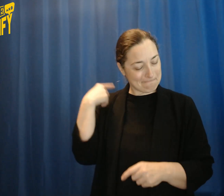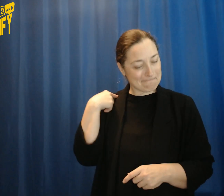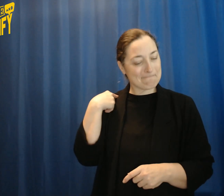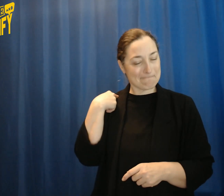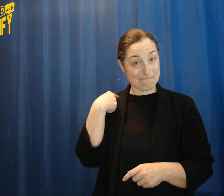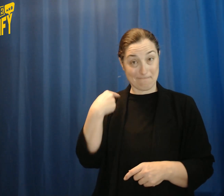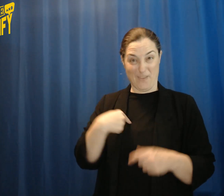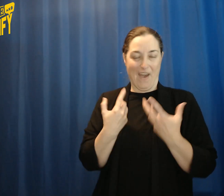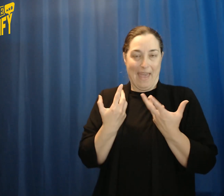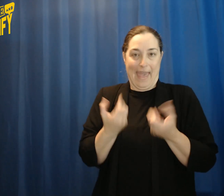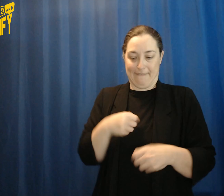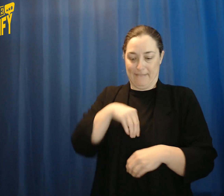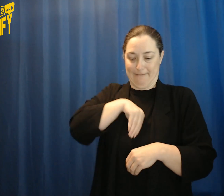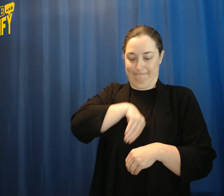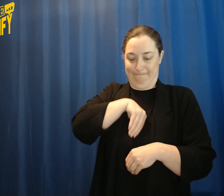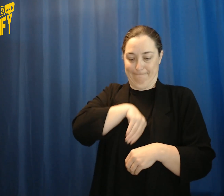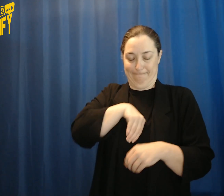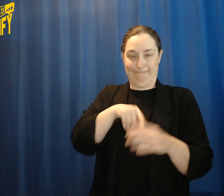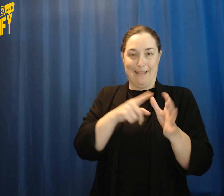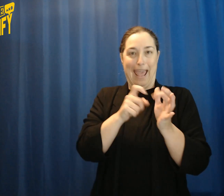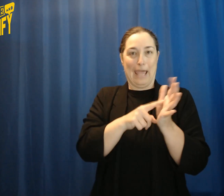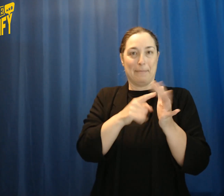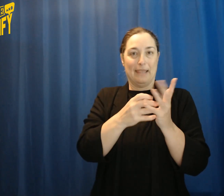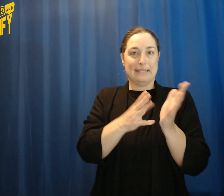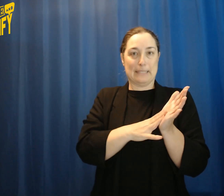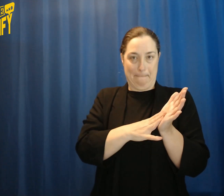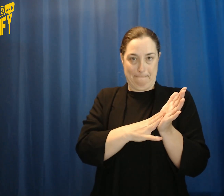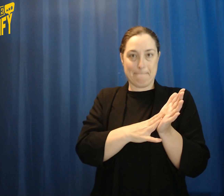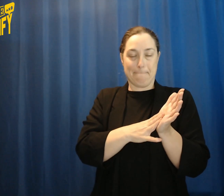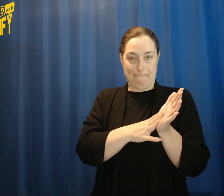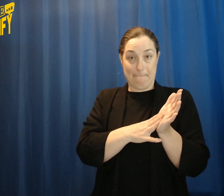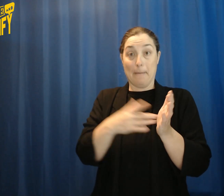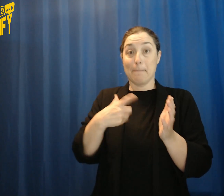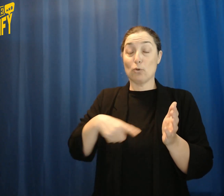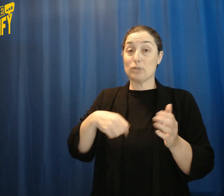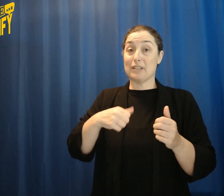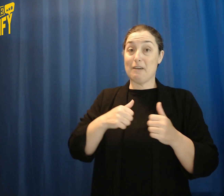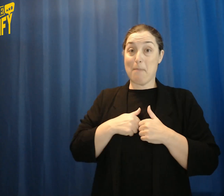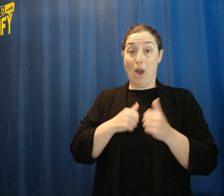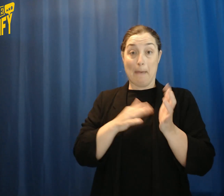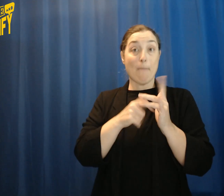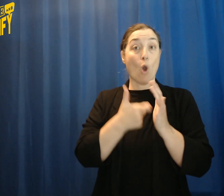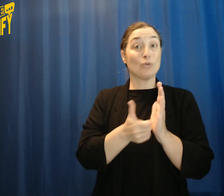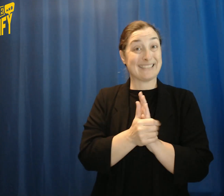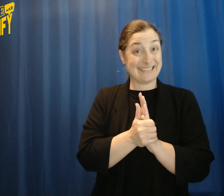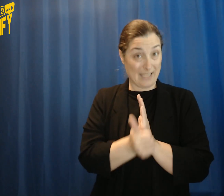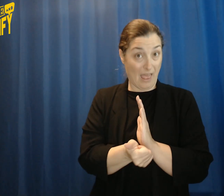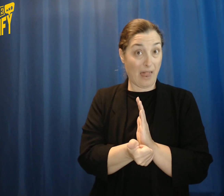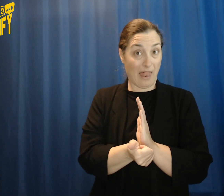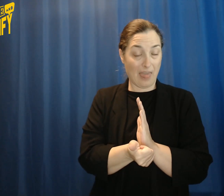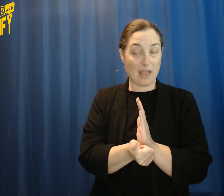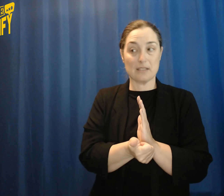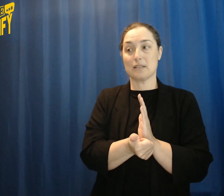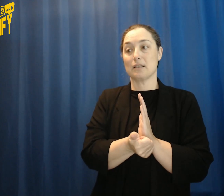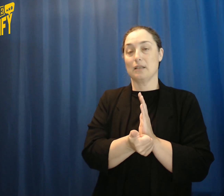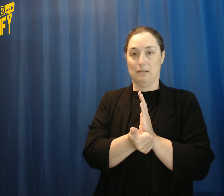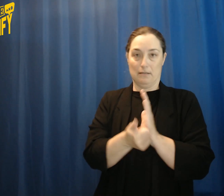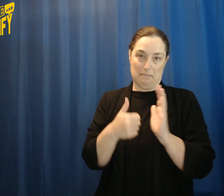like an internalized ableism where I think because of my motor skills, I can't, basically because of my disability, I can't